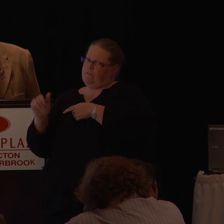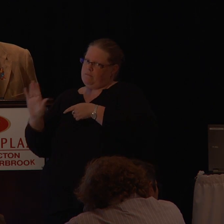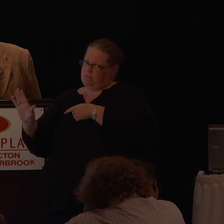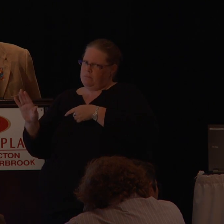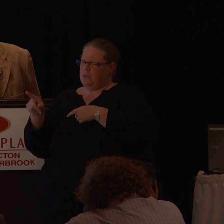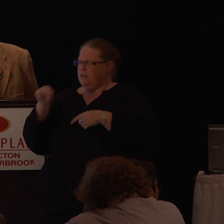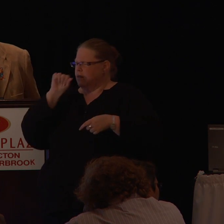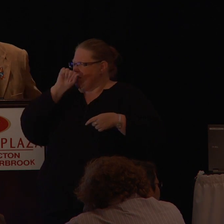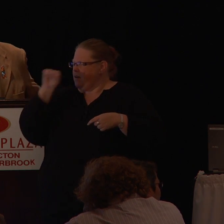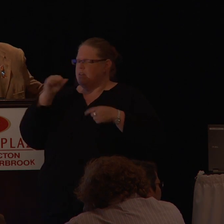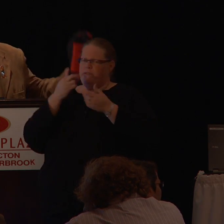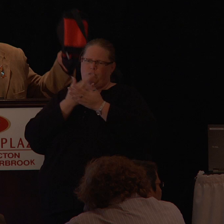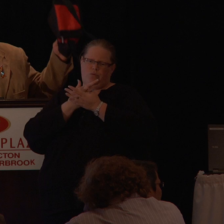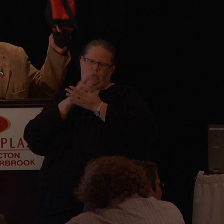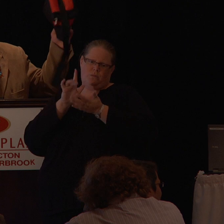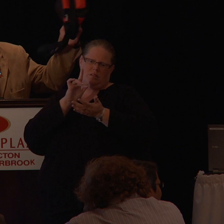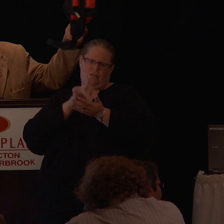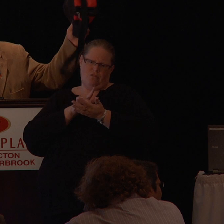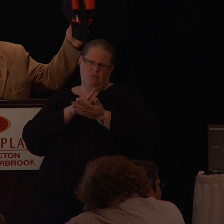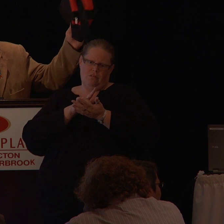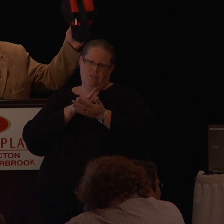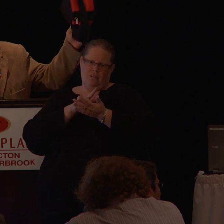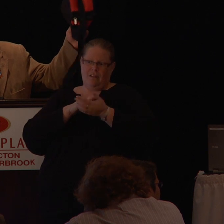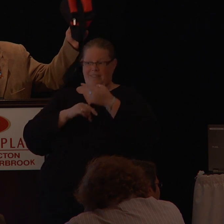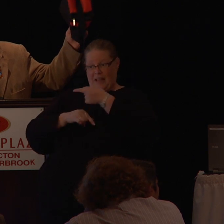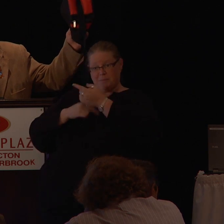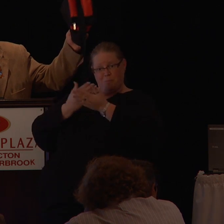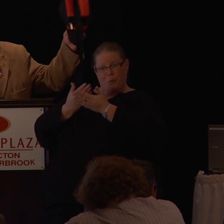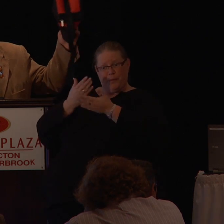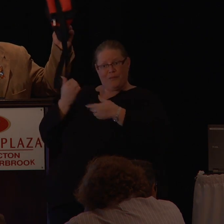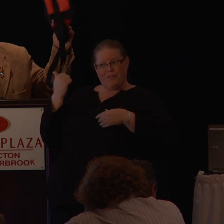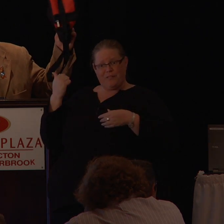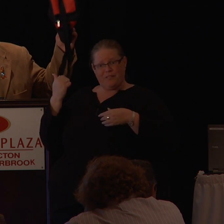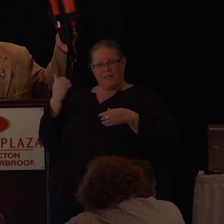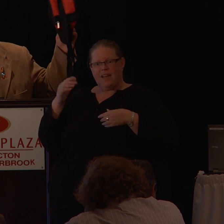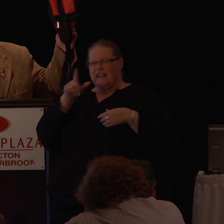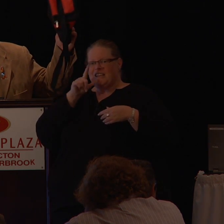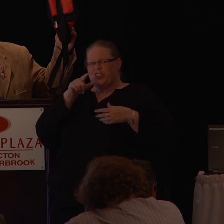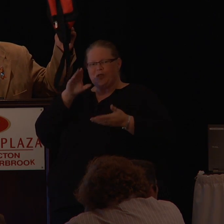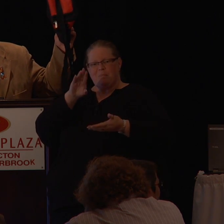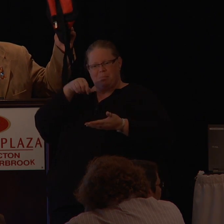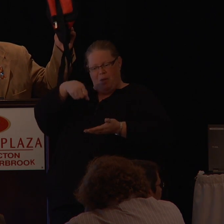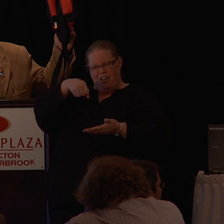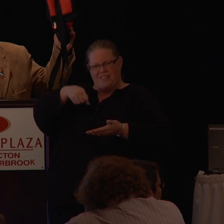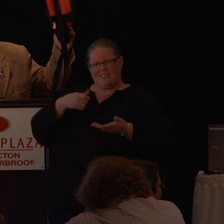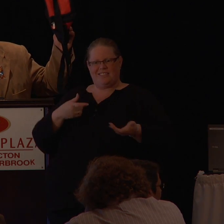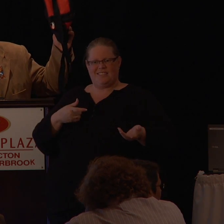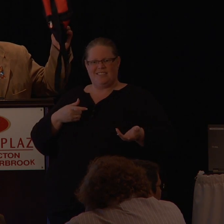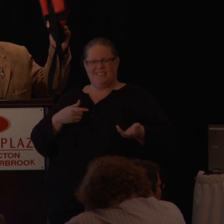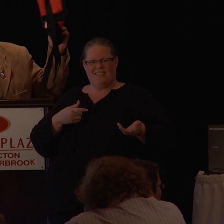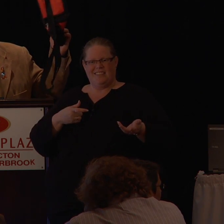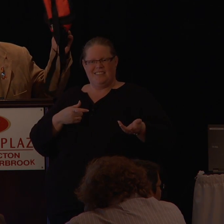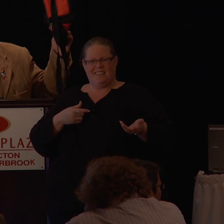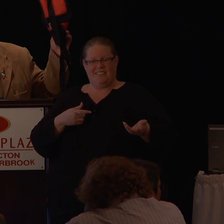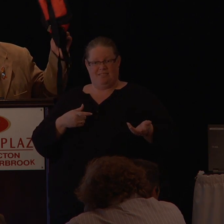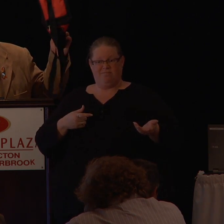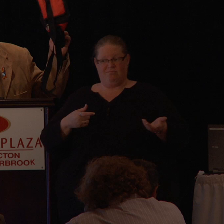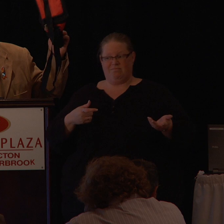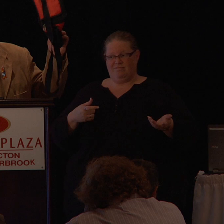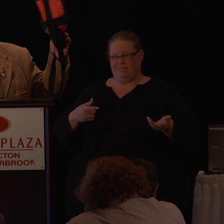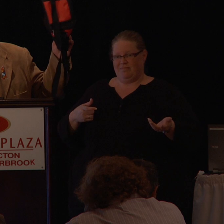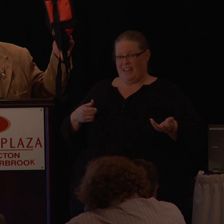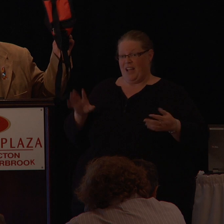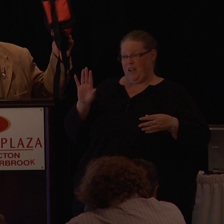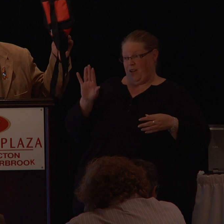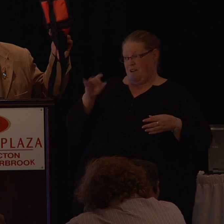the resource center. This is the proof right here. What is it? It's his lunch bag. Now, I told you that kids